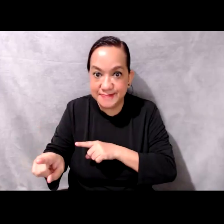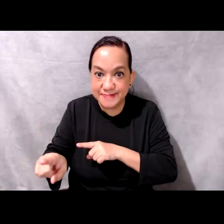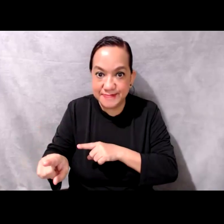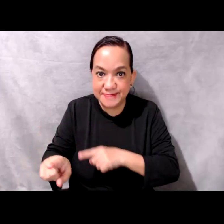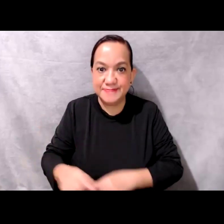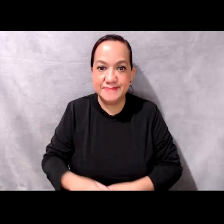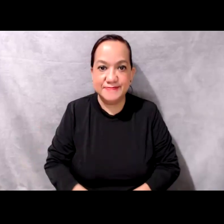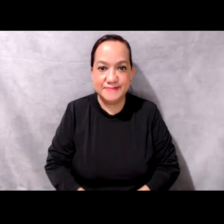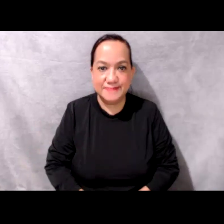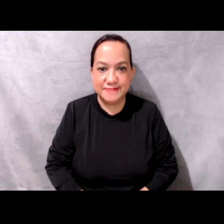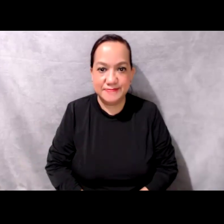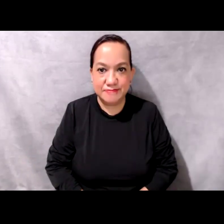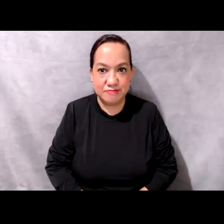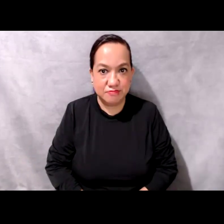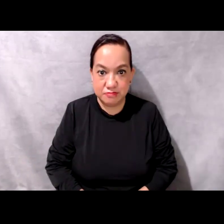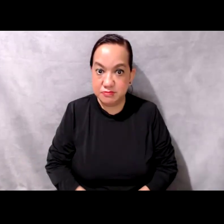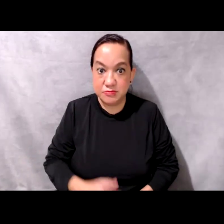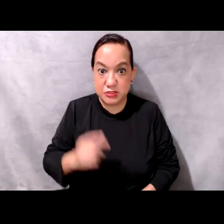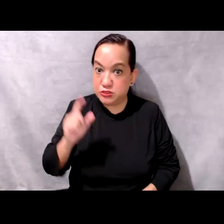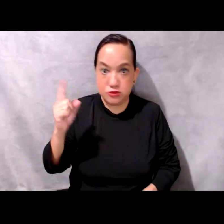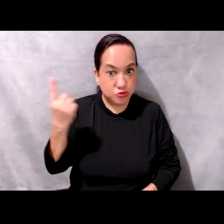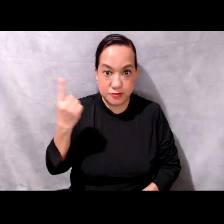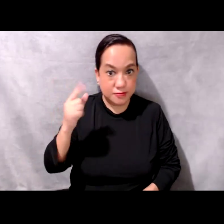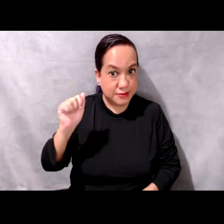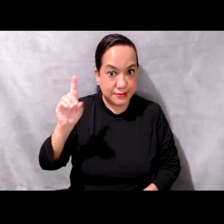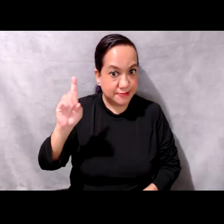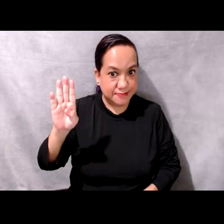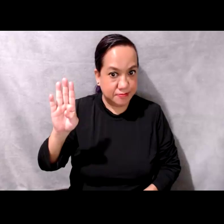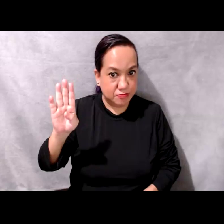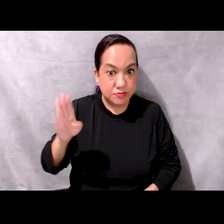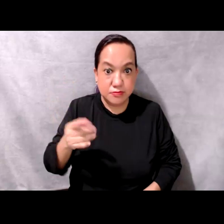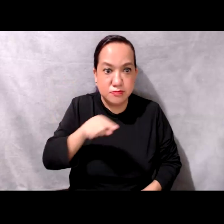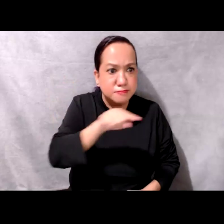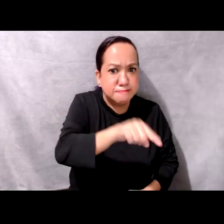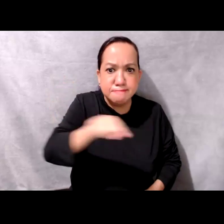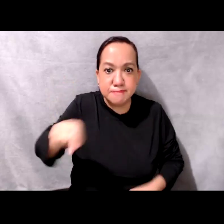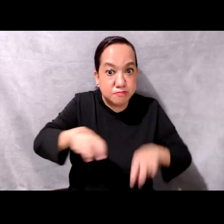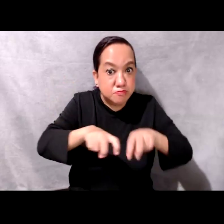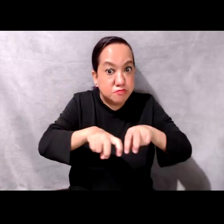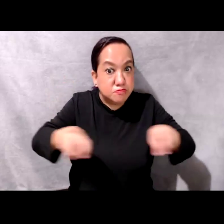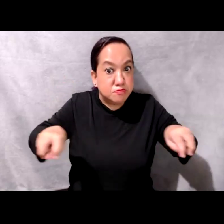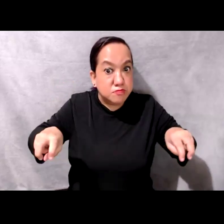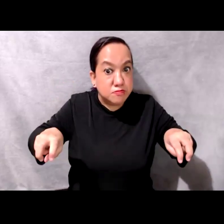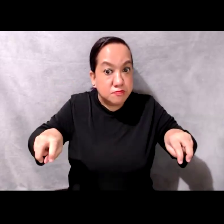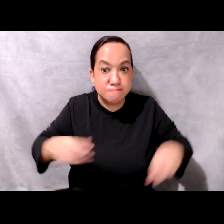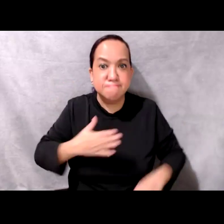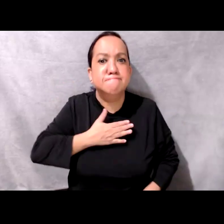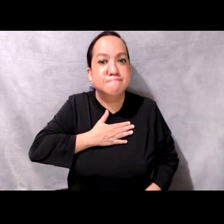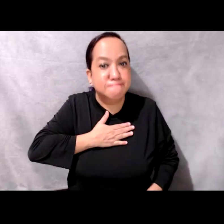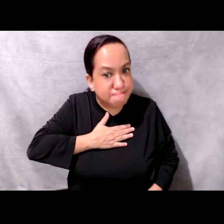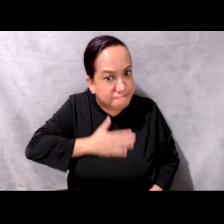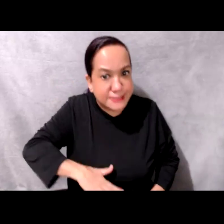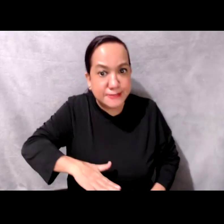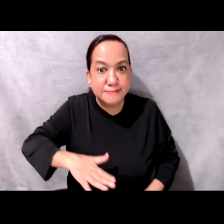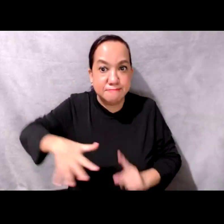any panelists who would like to respond to what has been raised from the audience, but also maybe from what the others have also